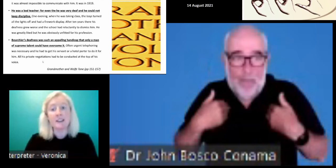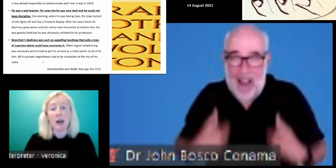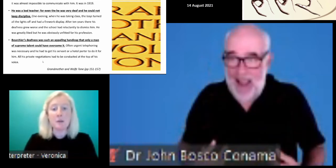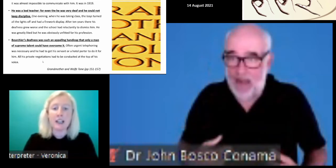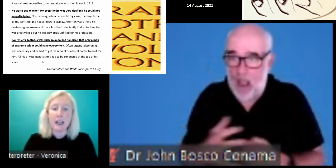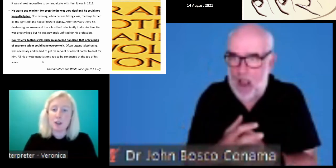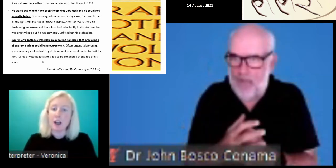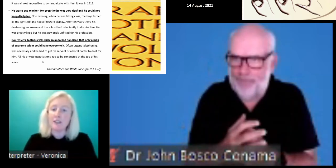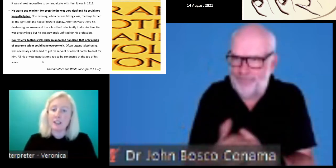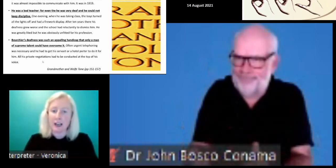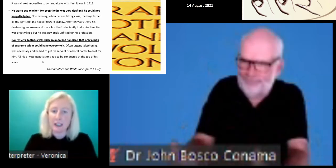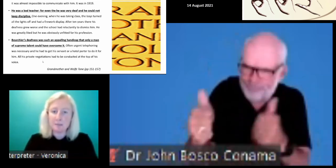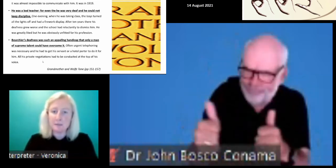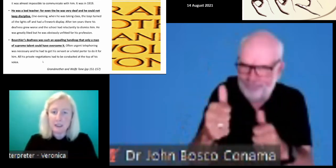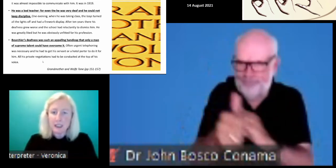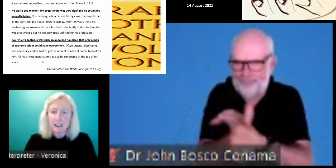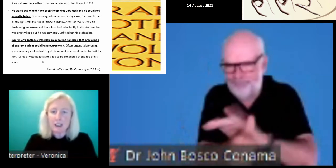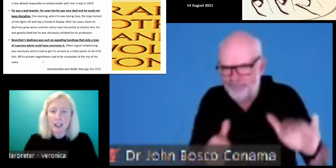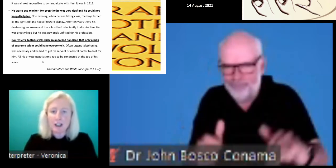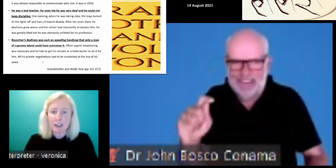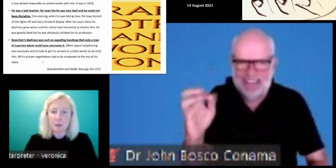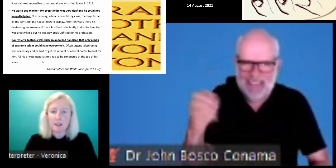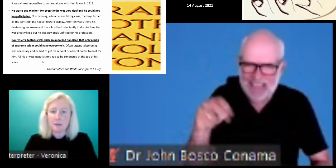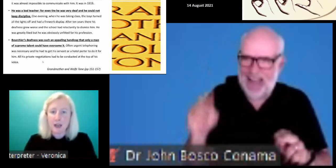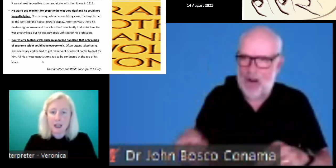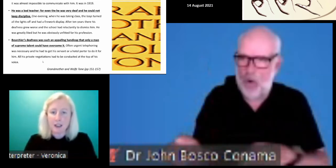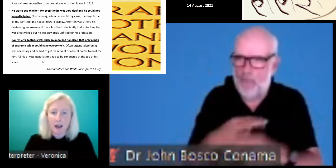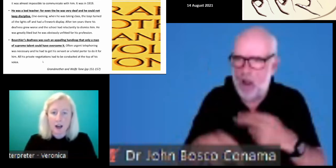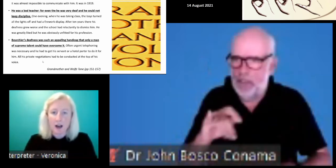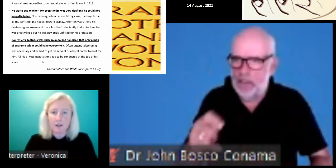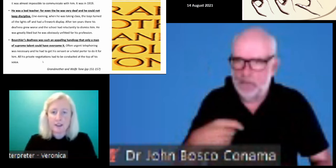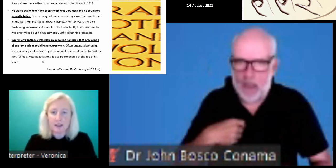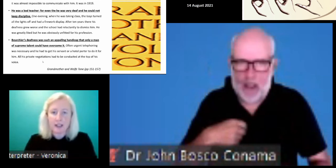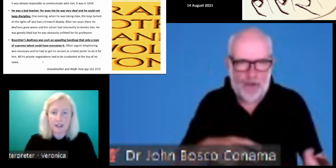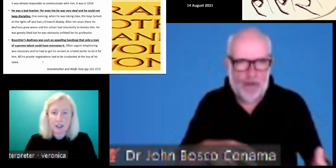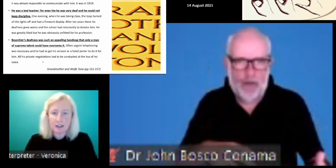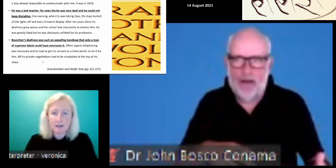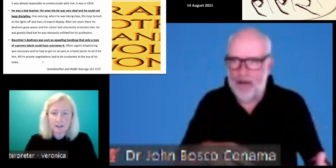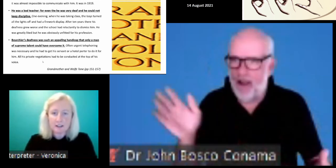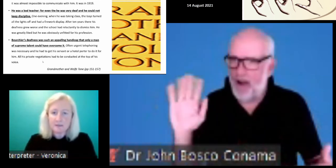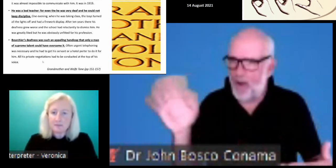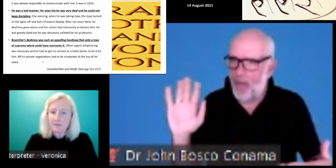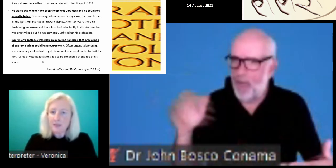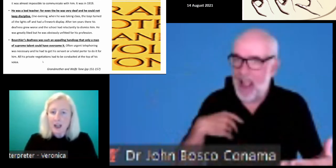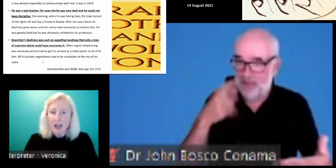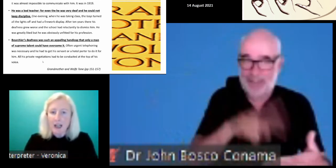That was the language of the time. Yet he was a man of tenacity. And